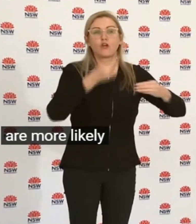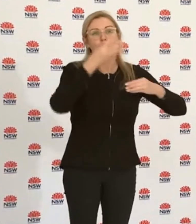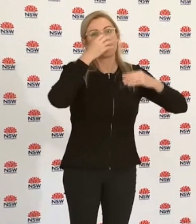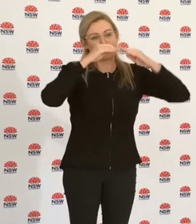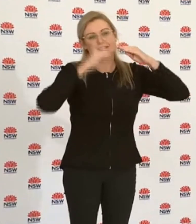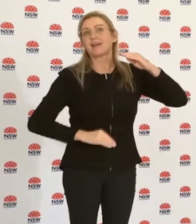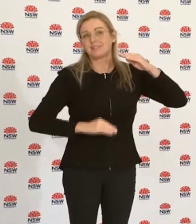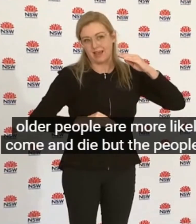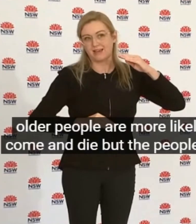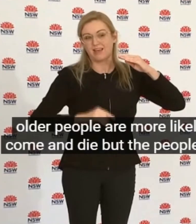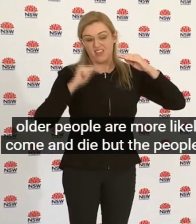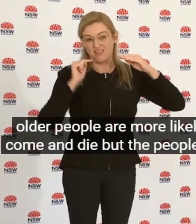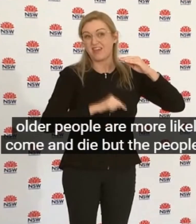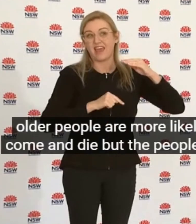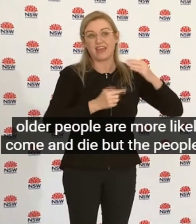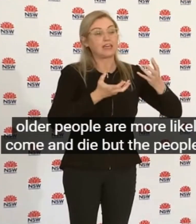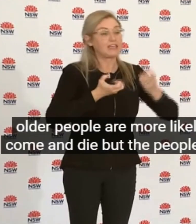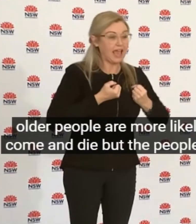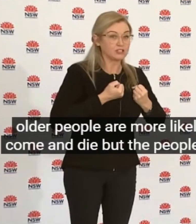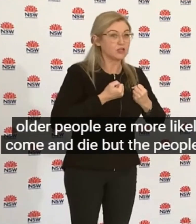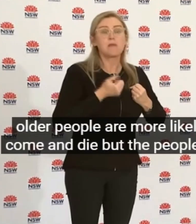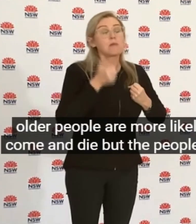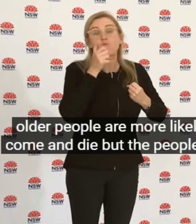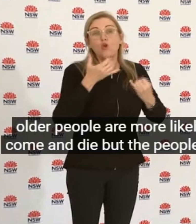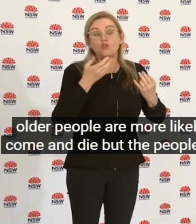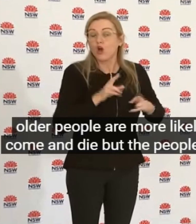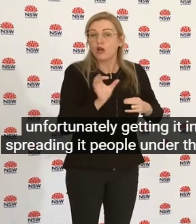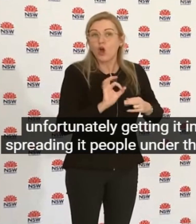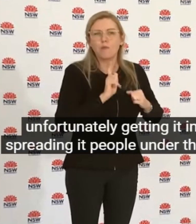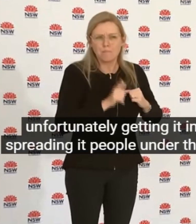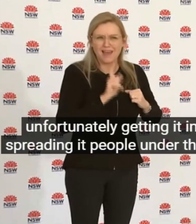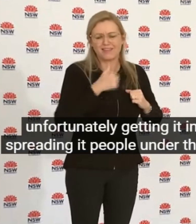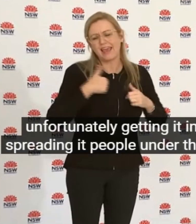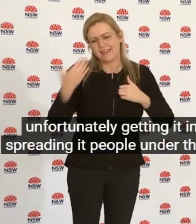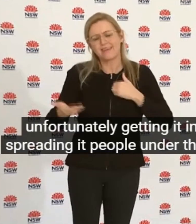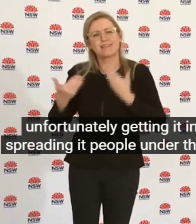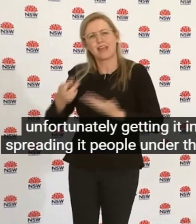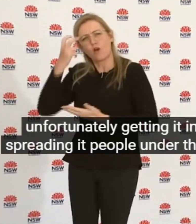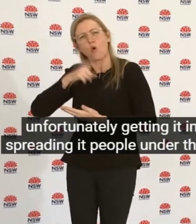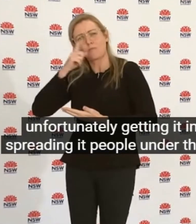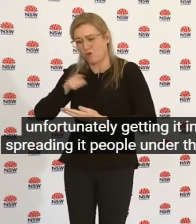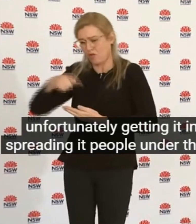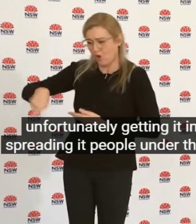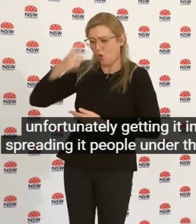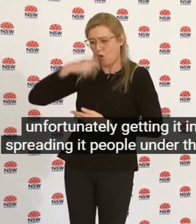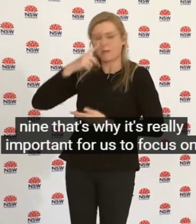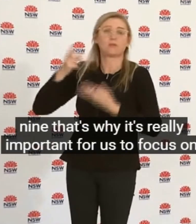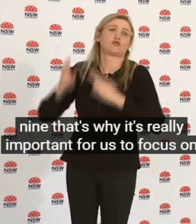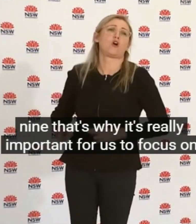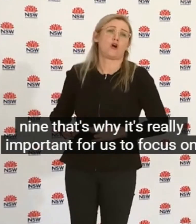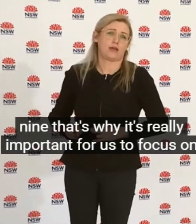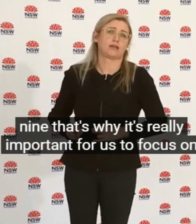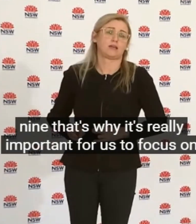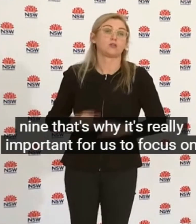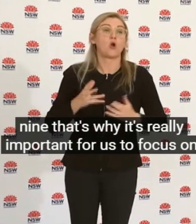really important for us to focus on that cohort, especially in those 8 local government areas of concern. And the more people that get a